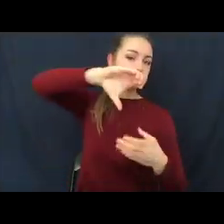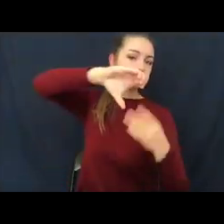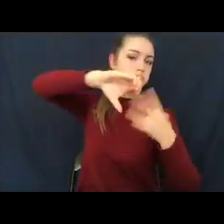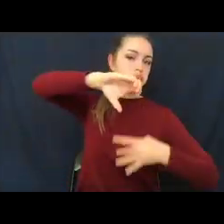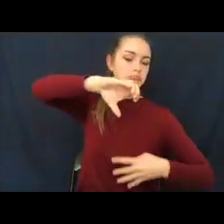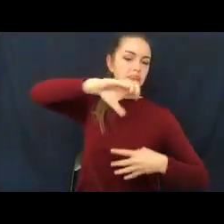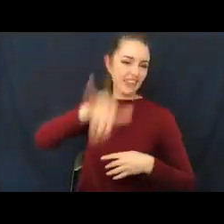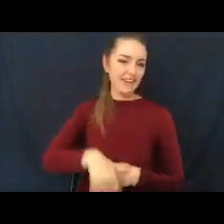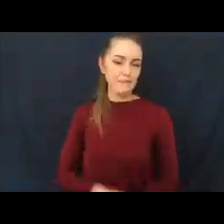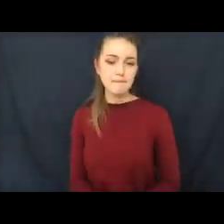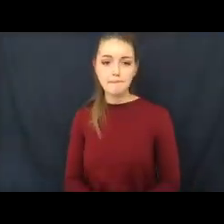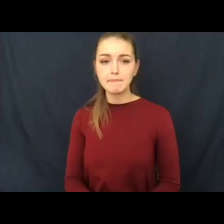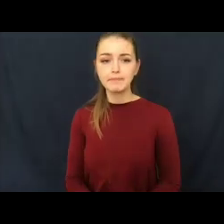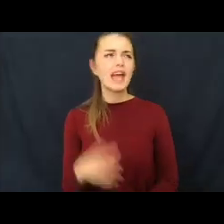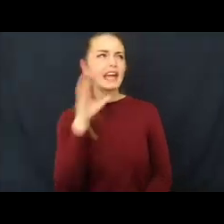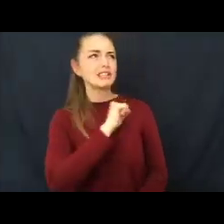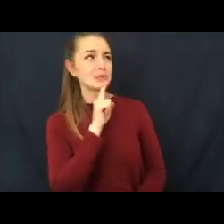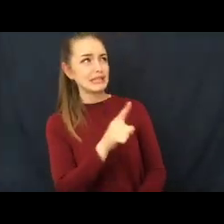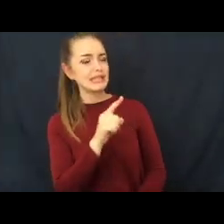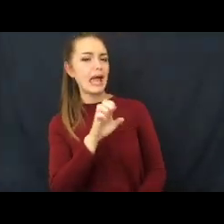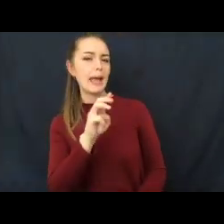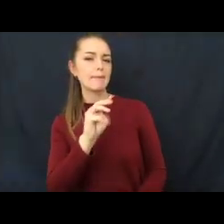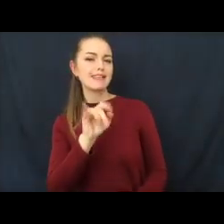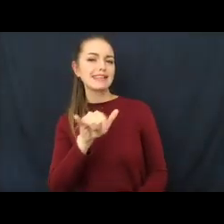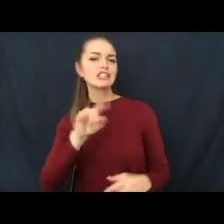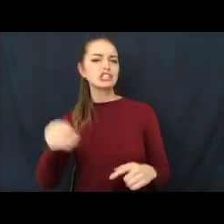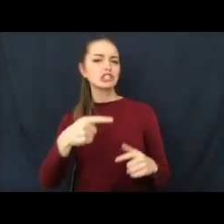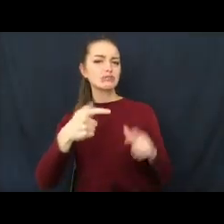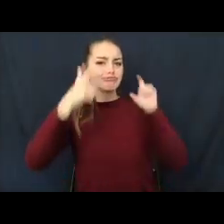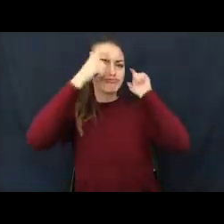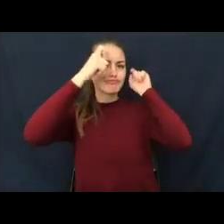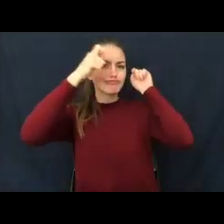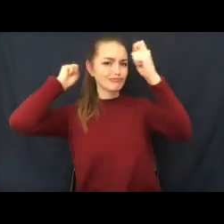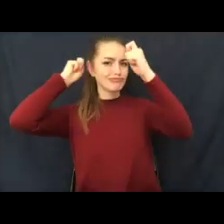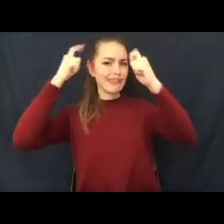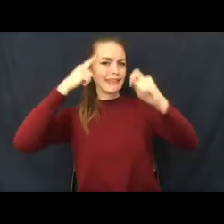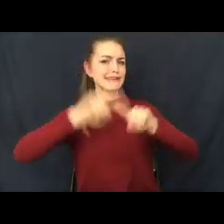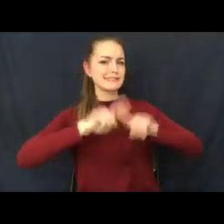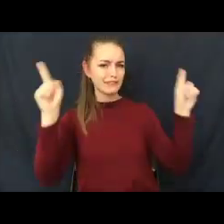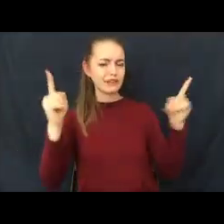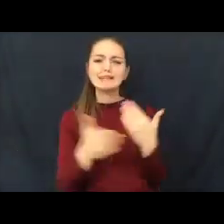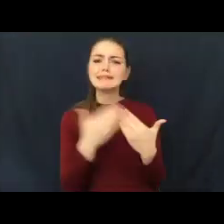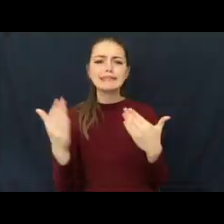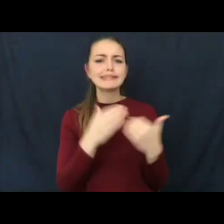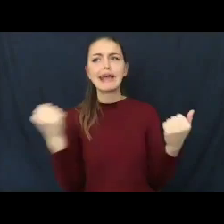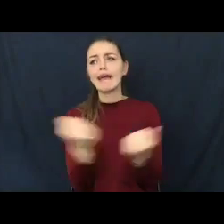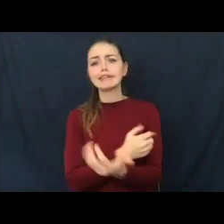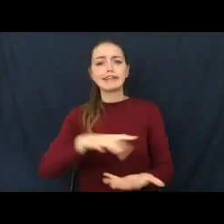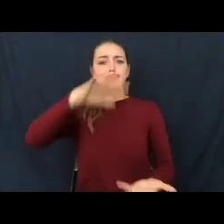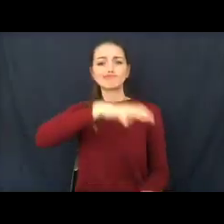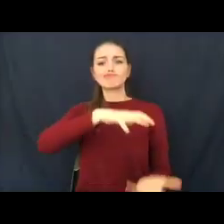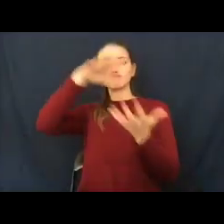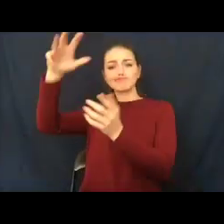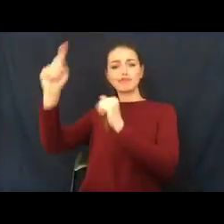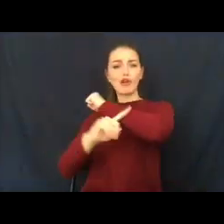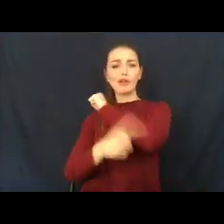I guess it's really, Emily, just a matter of rethinking. It's really easy to just throw everything away and not worry about where